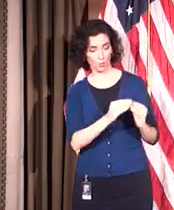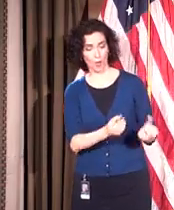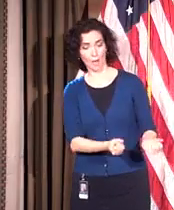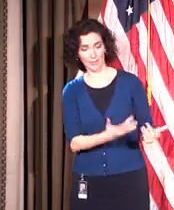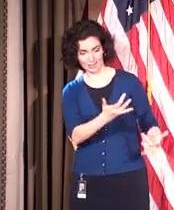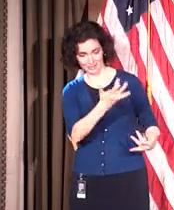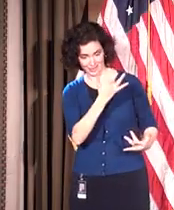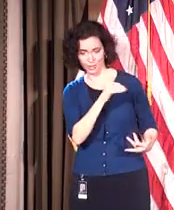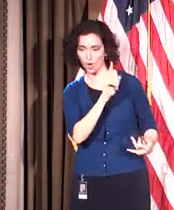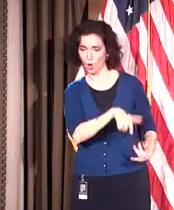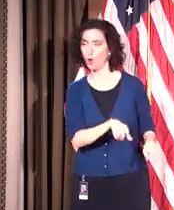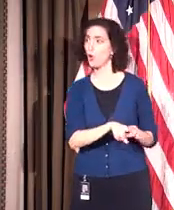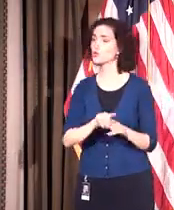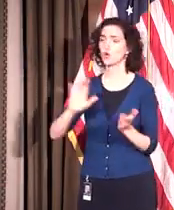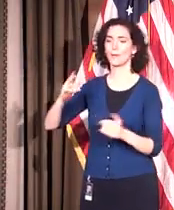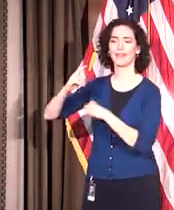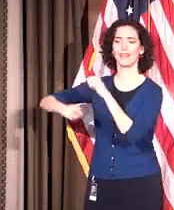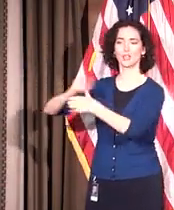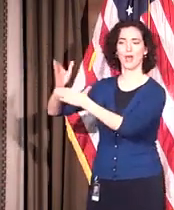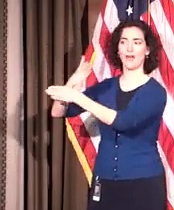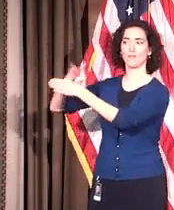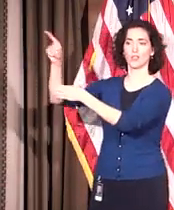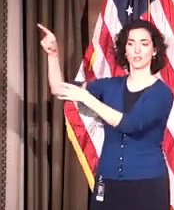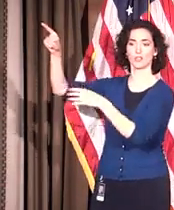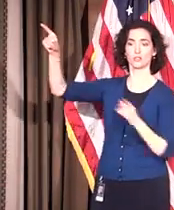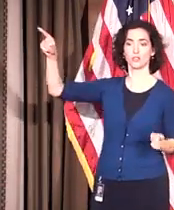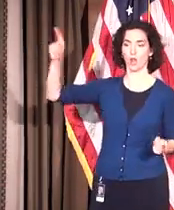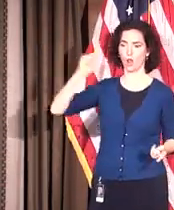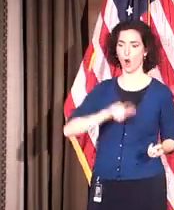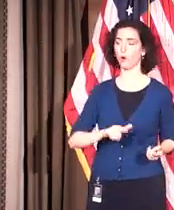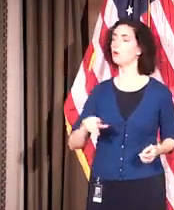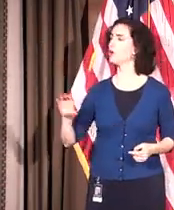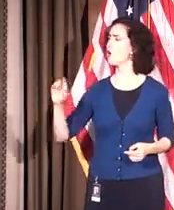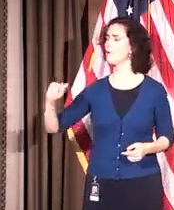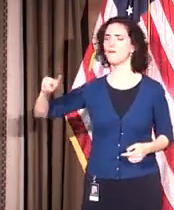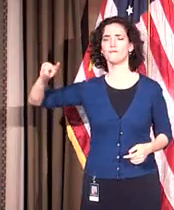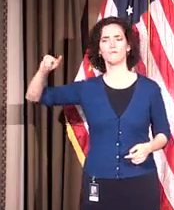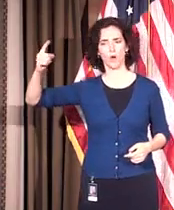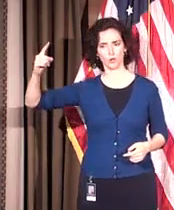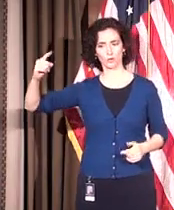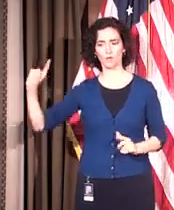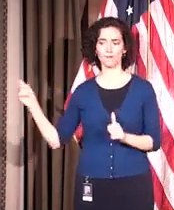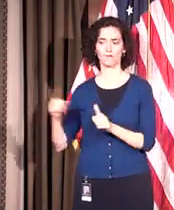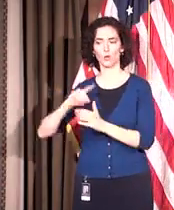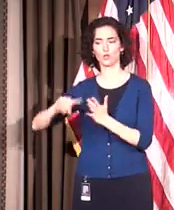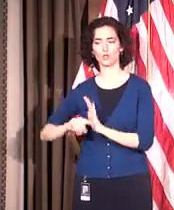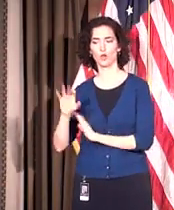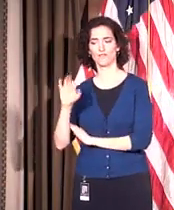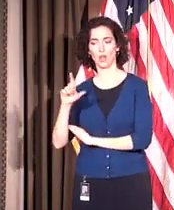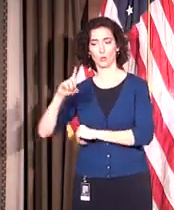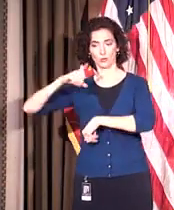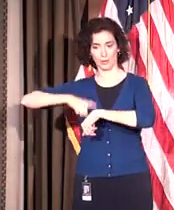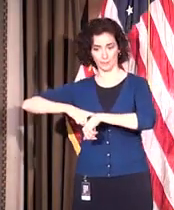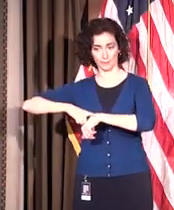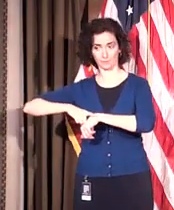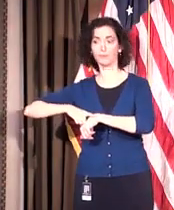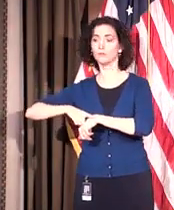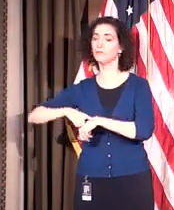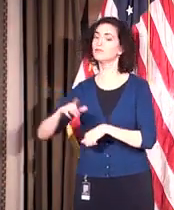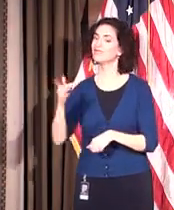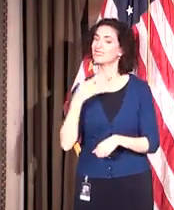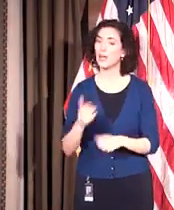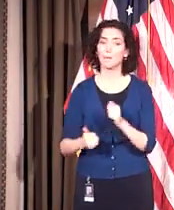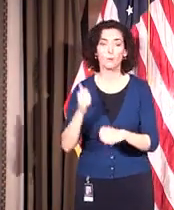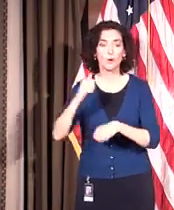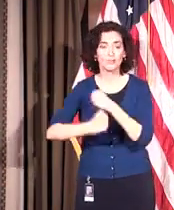national average. Flu season formally started October 1st, so we have some good data now. And I'll tell you, most years we are leading the country